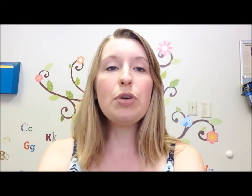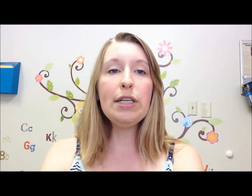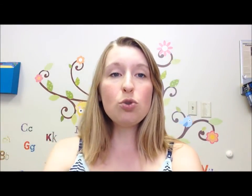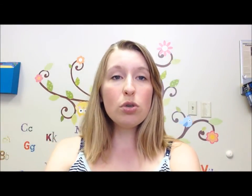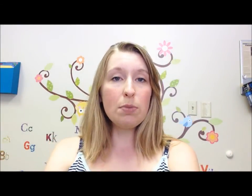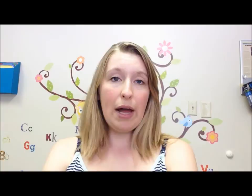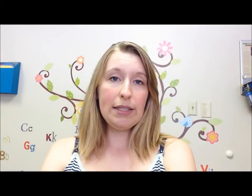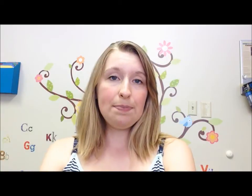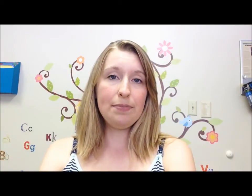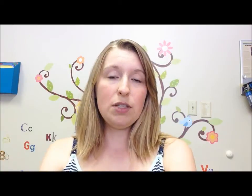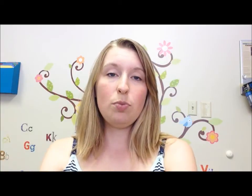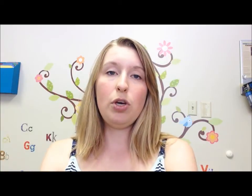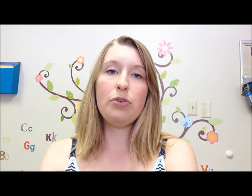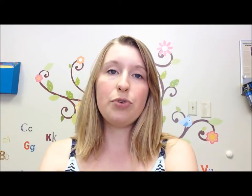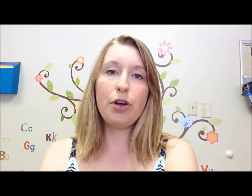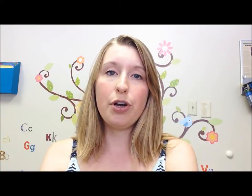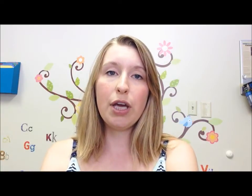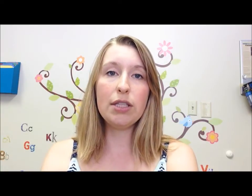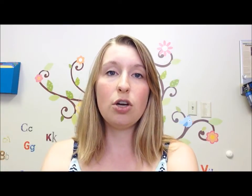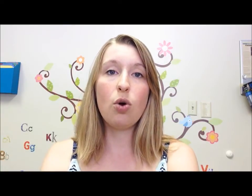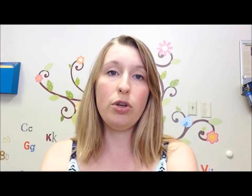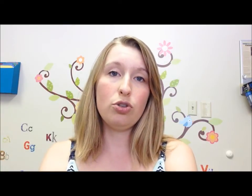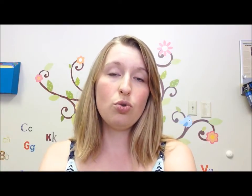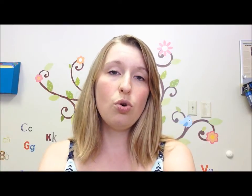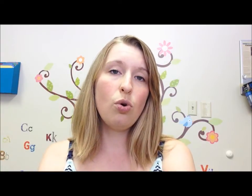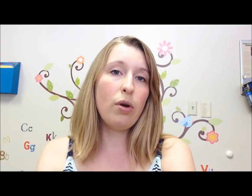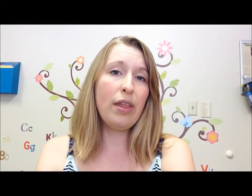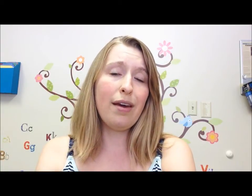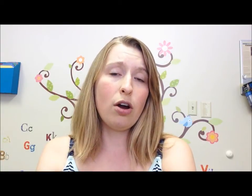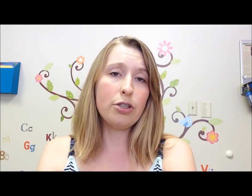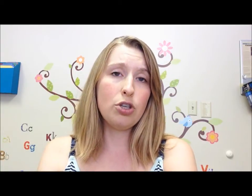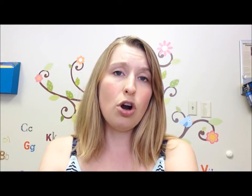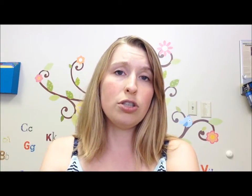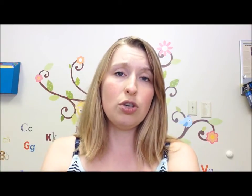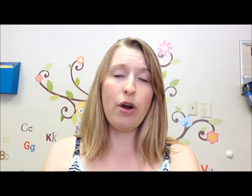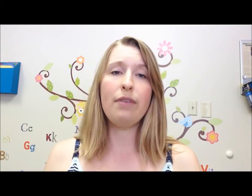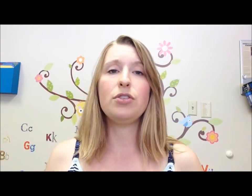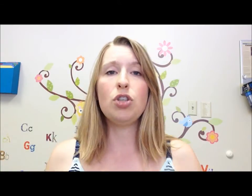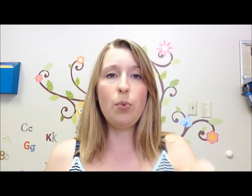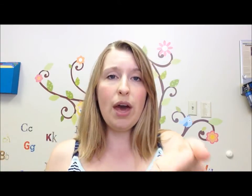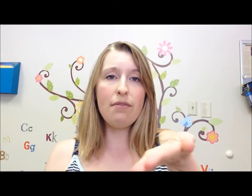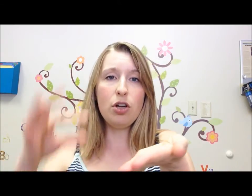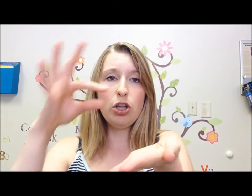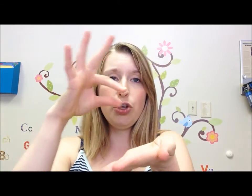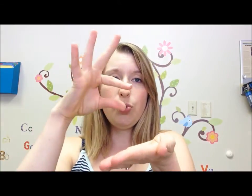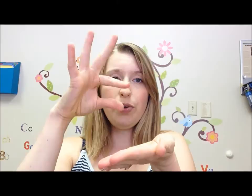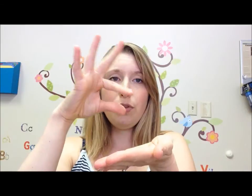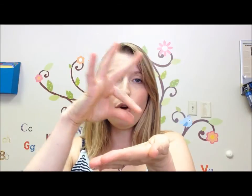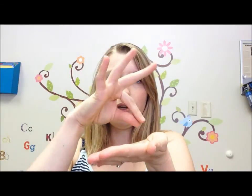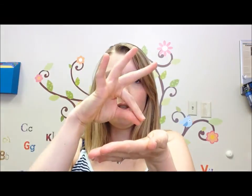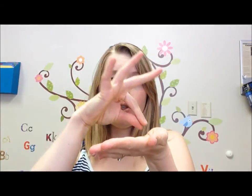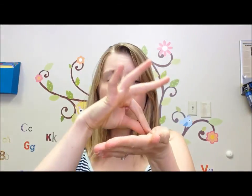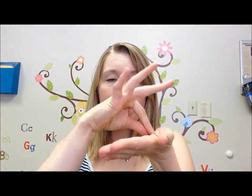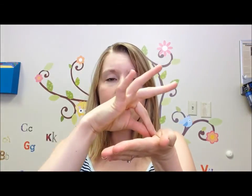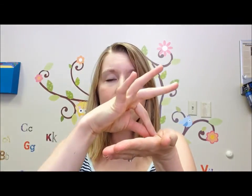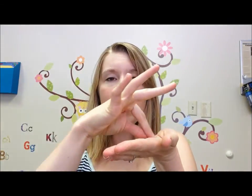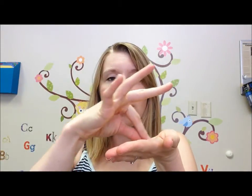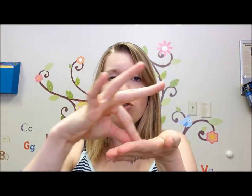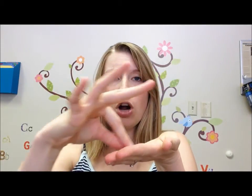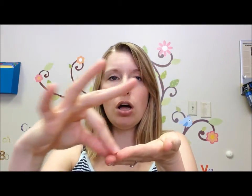school supplies. This will be good for kids that are going to school or that like arts and crafts. So we have glue. You're going to squeeze and draw a